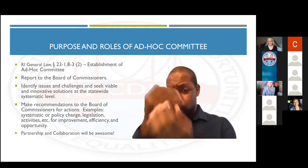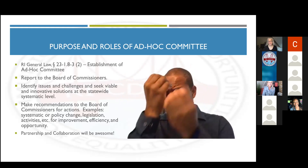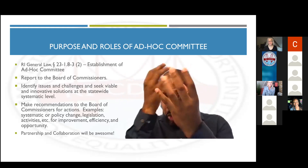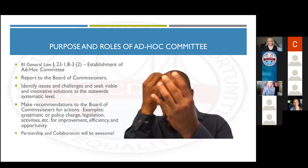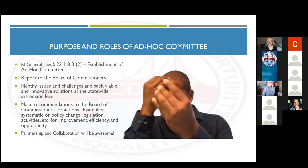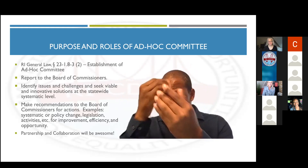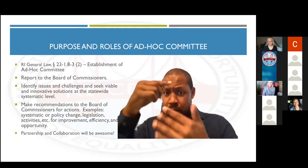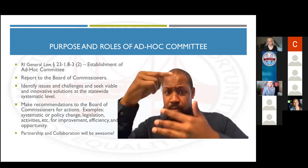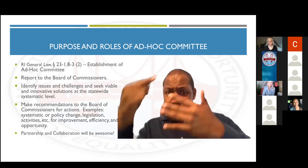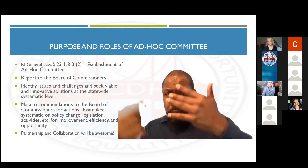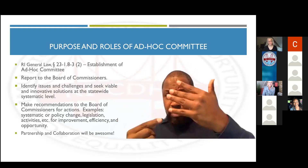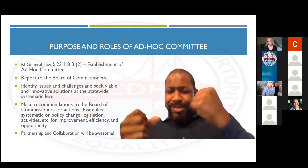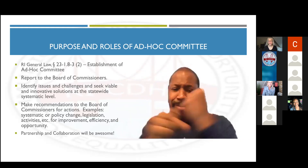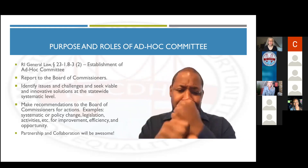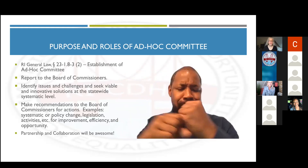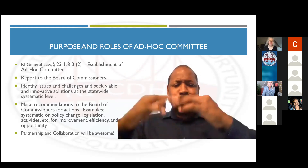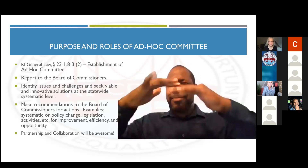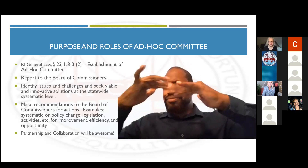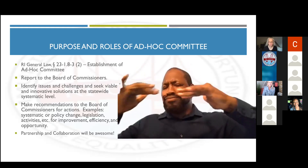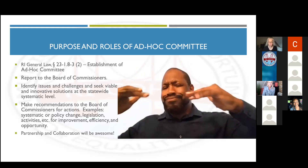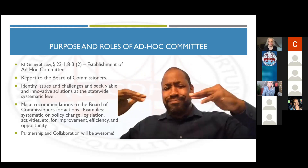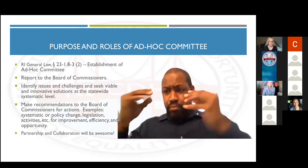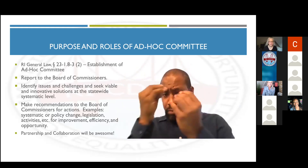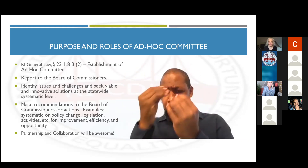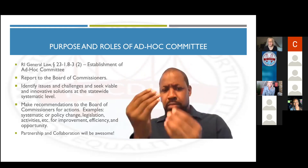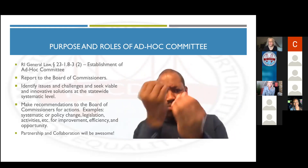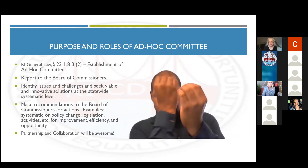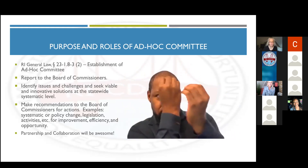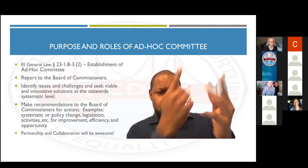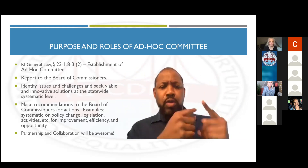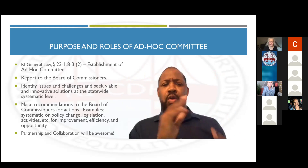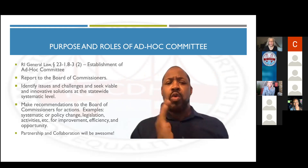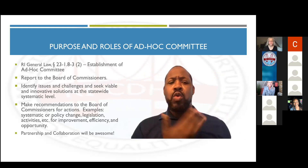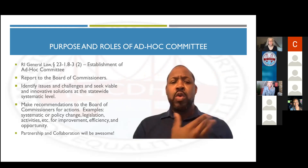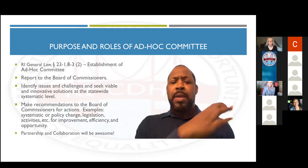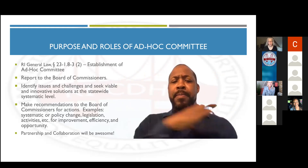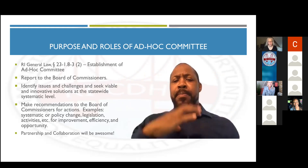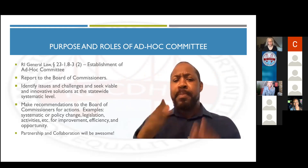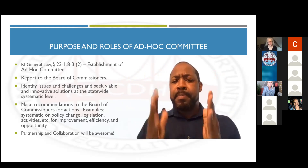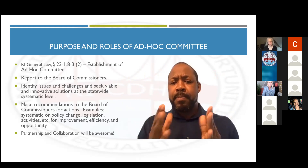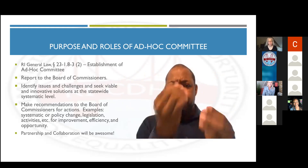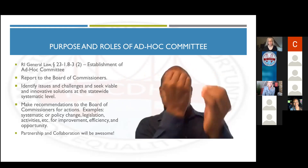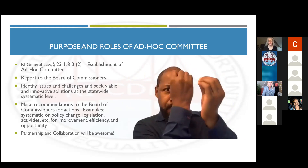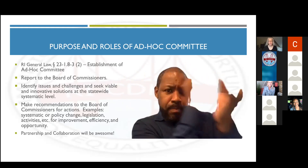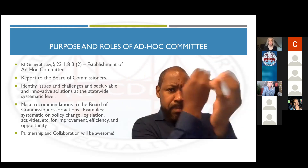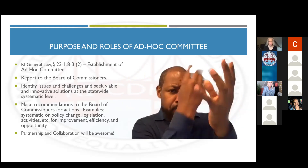And you could collect information, statistics, data, and report it to the